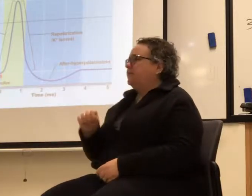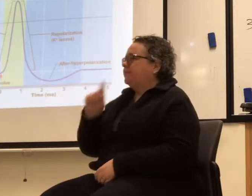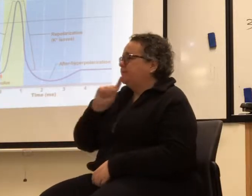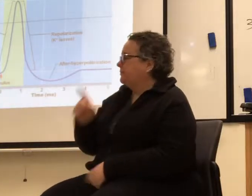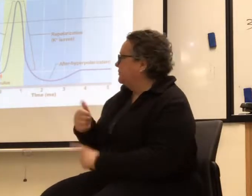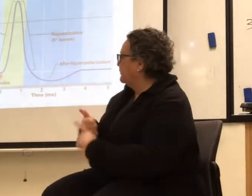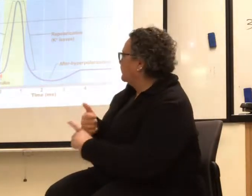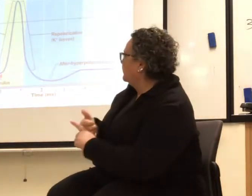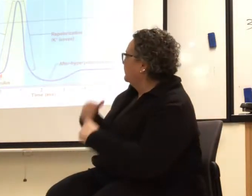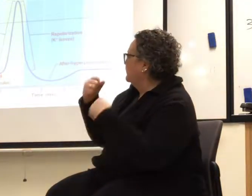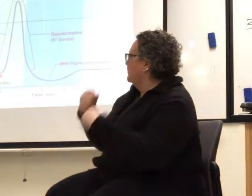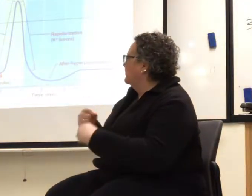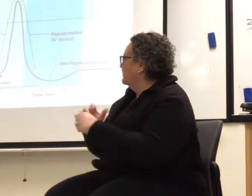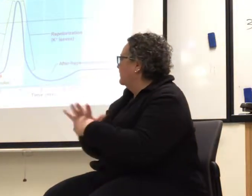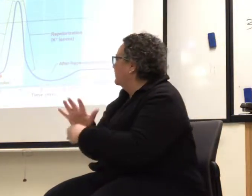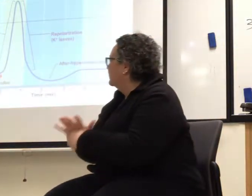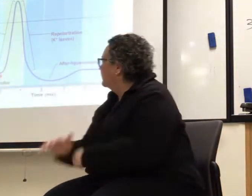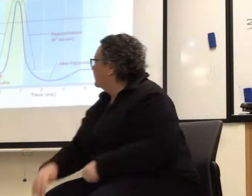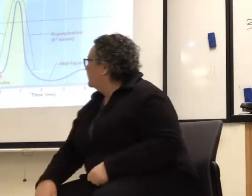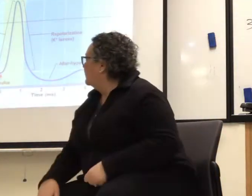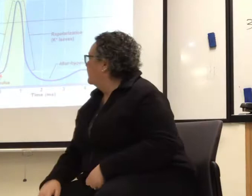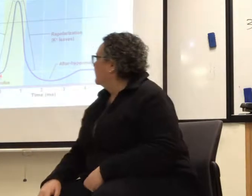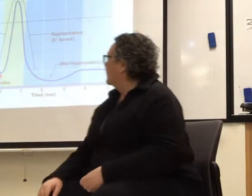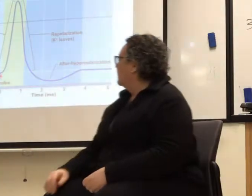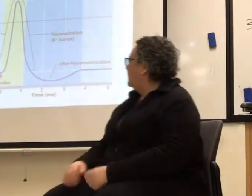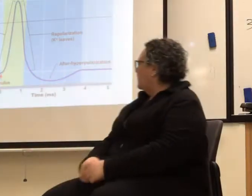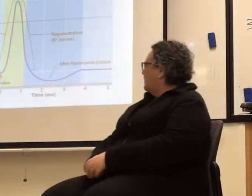is strong enough.